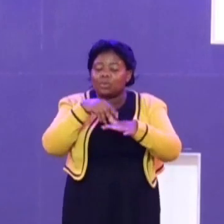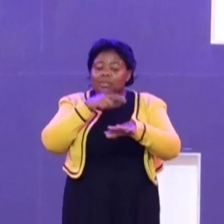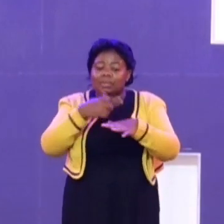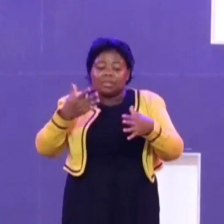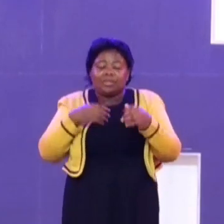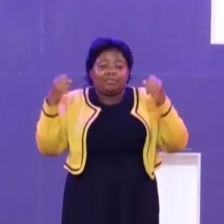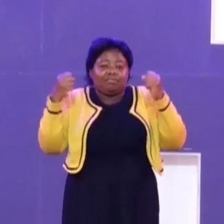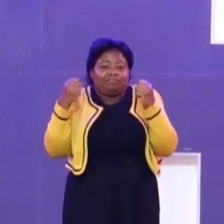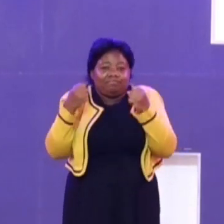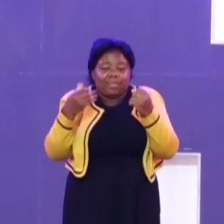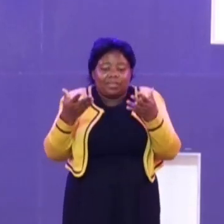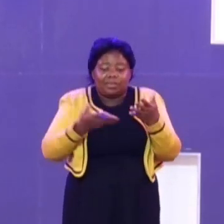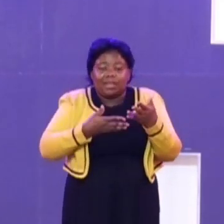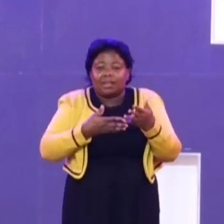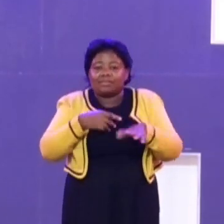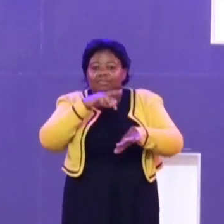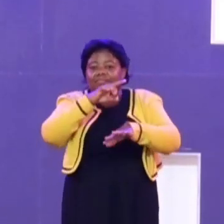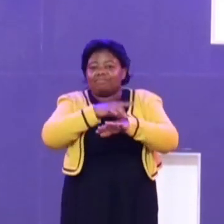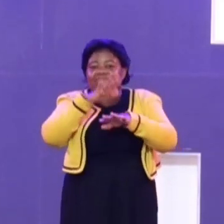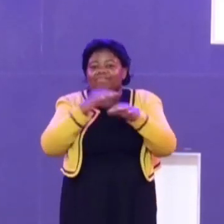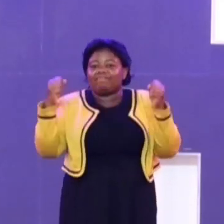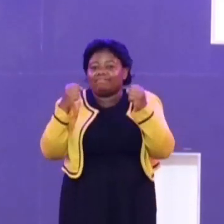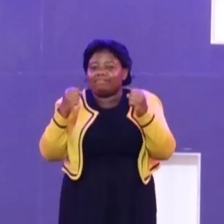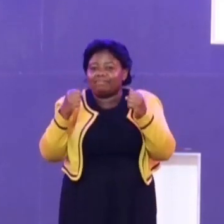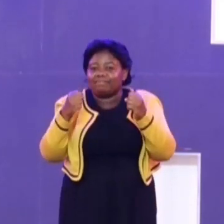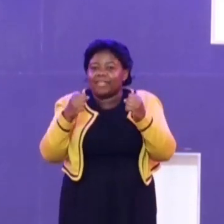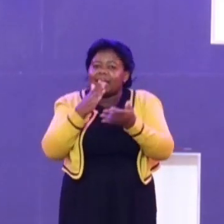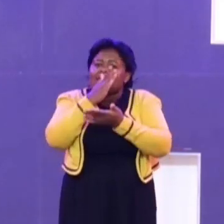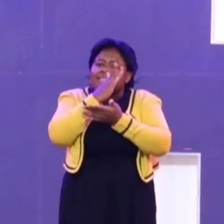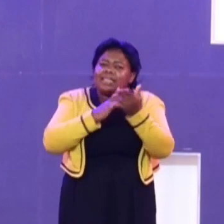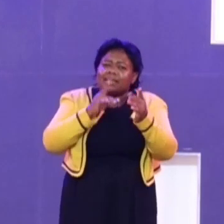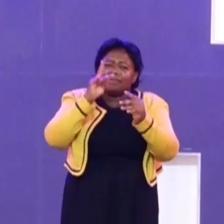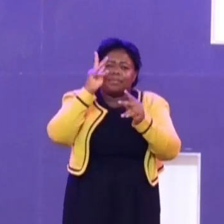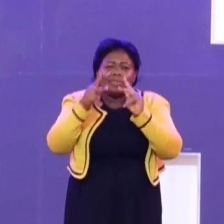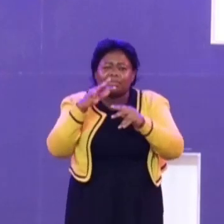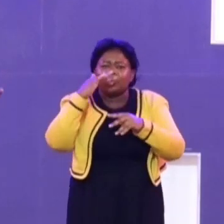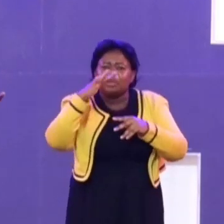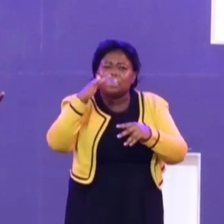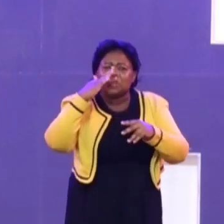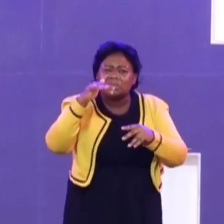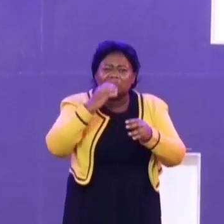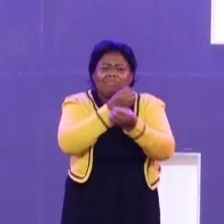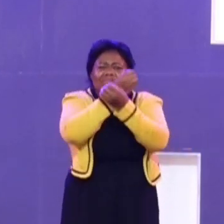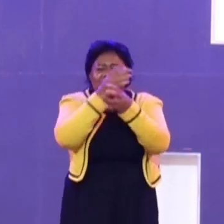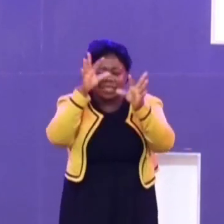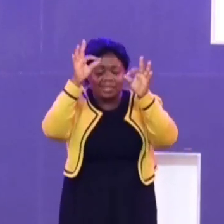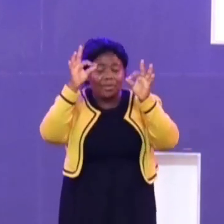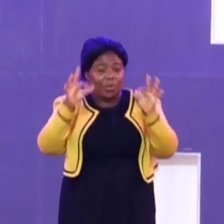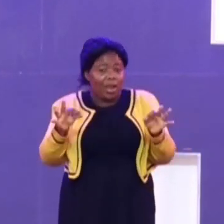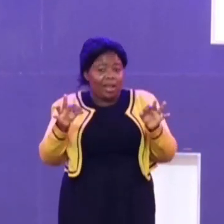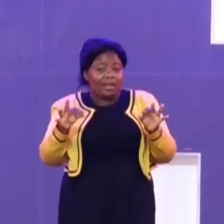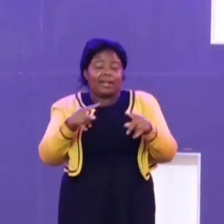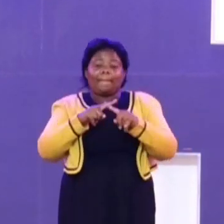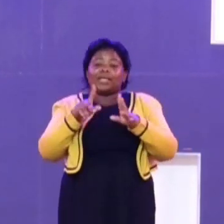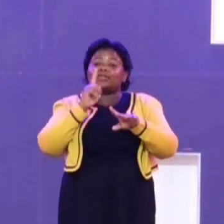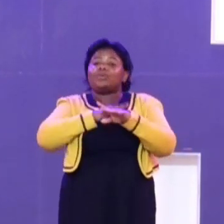kya teeka nti lw'obeera ne ssenyiga obeera ne malaria. There are those who talk very fast and very naughty but they are humble. Waliwo abo aboogera ennyo